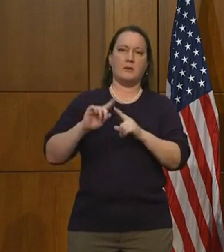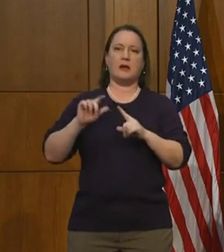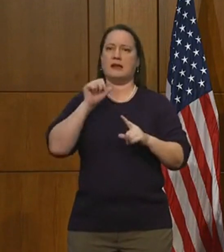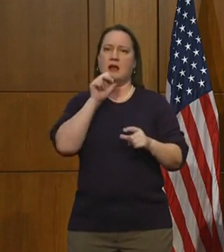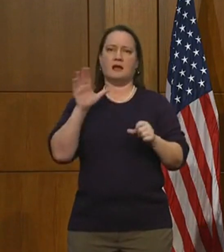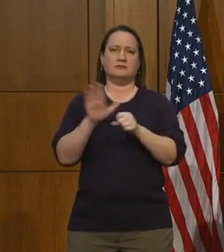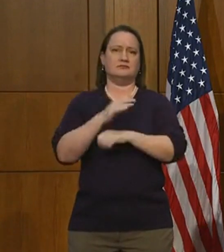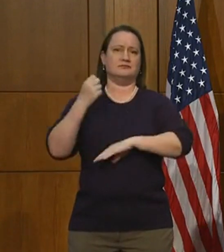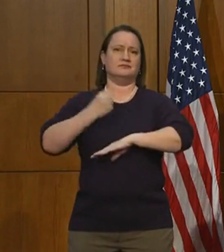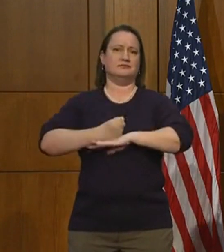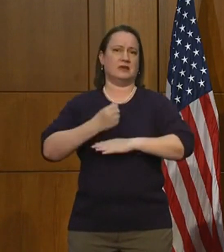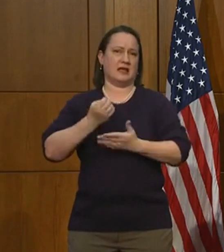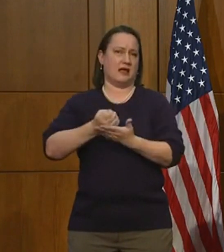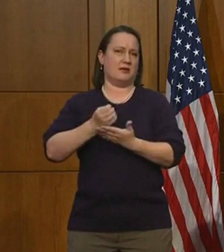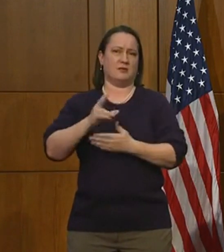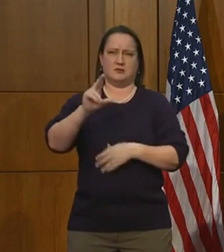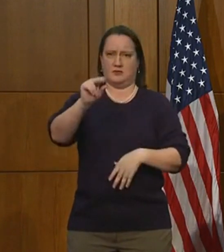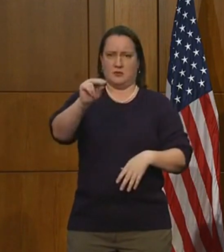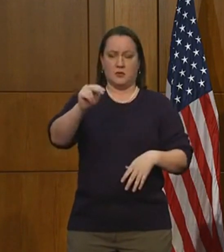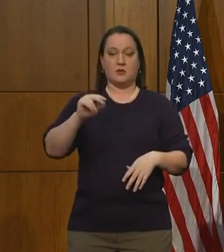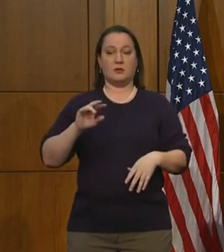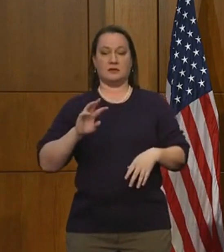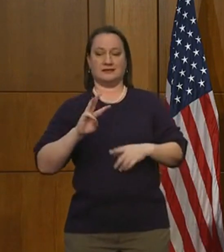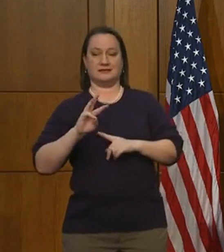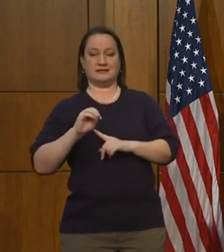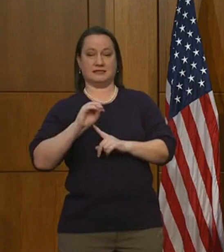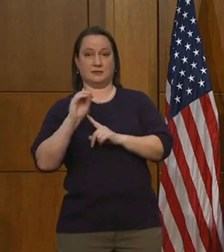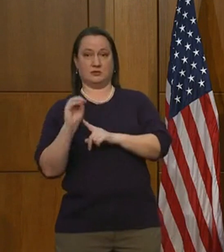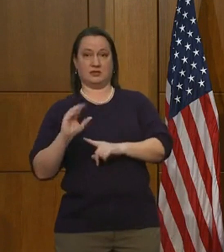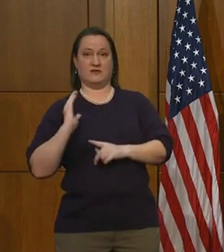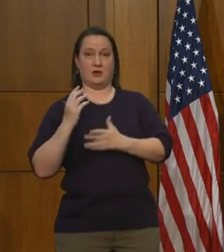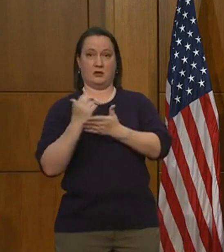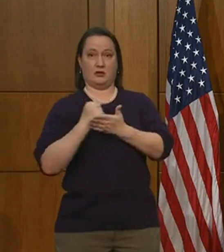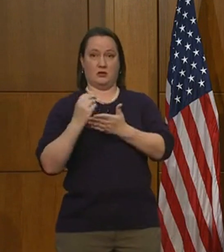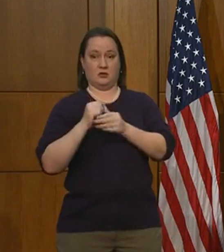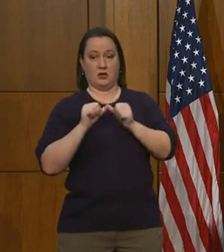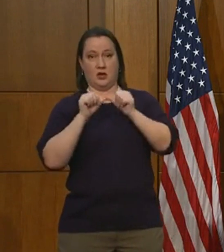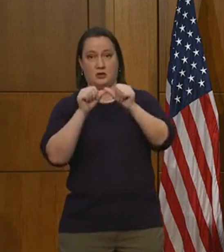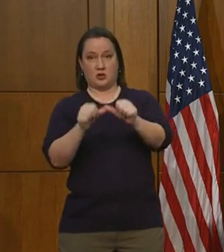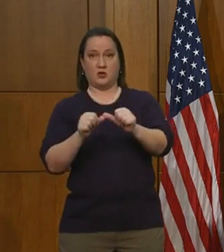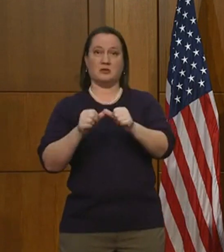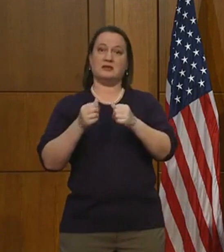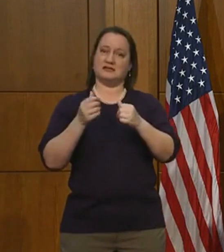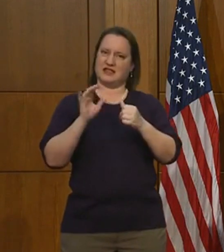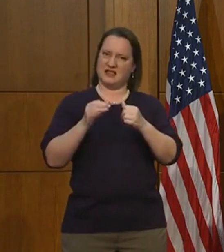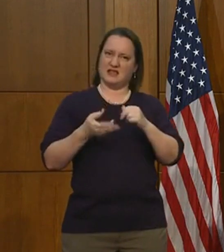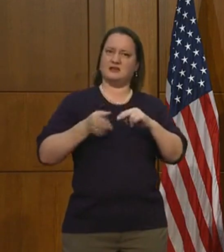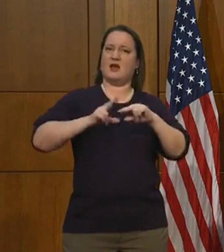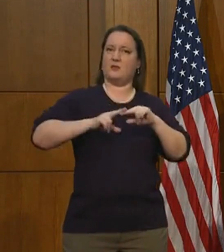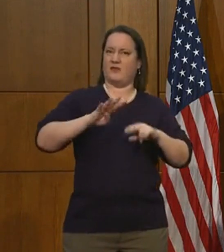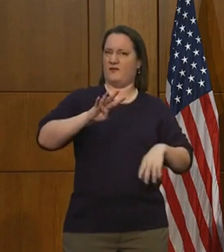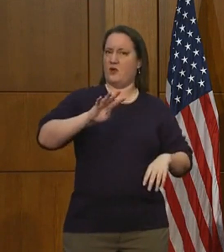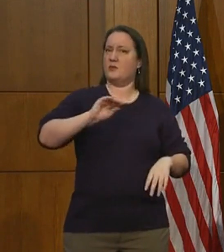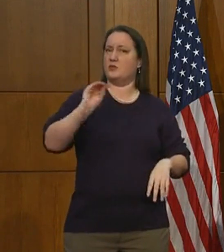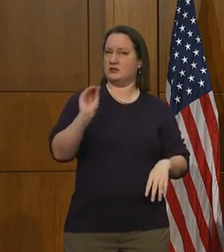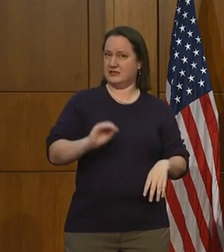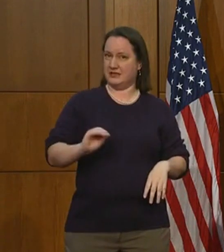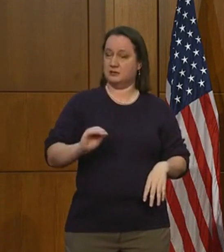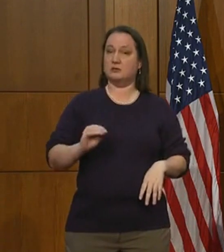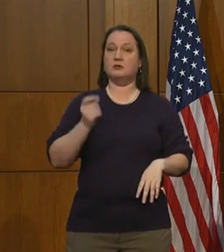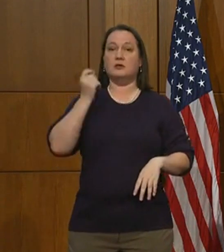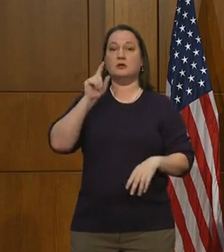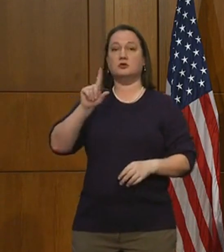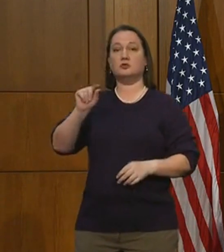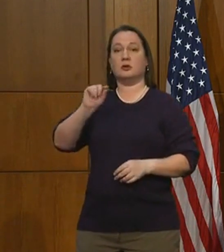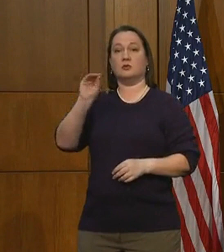economic activity, again, with 60% of our revenues, ongoing revenues, up about 4%. About 20% of our